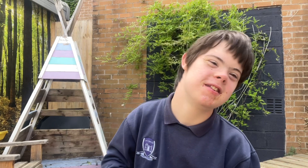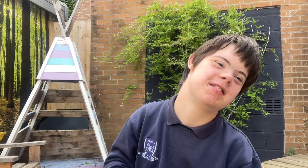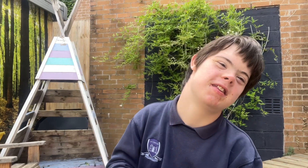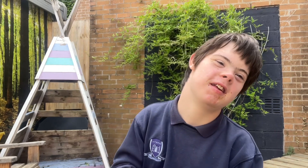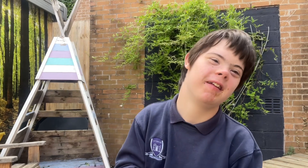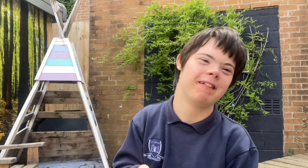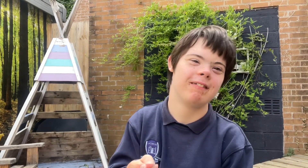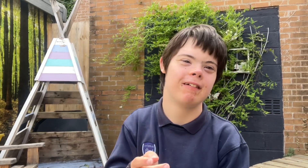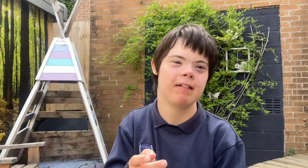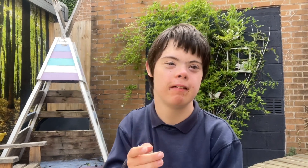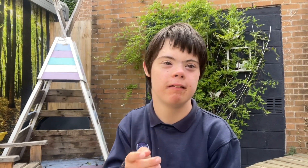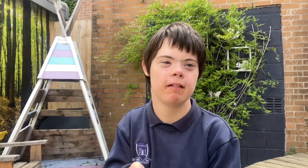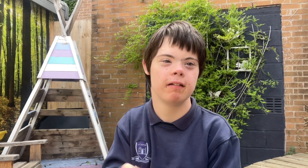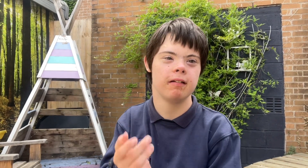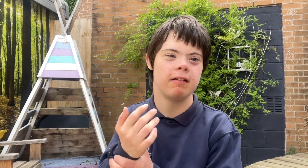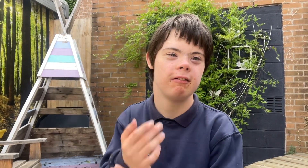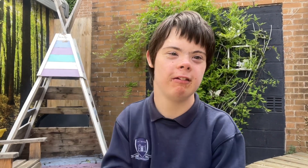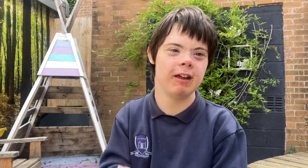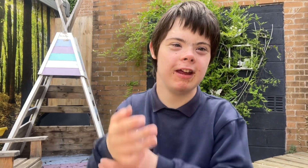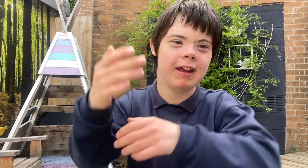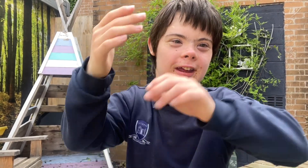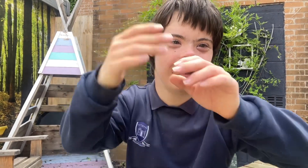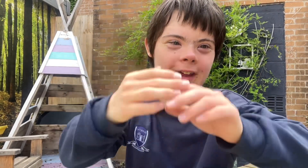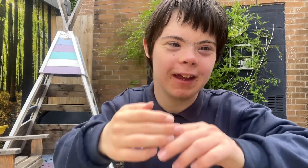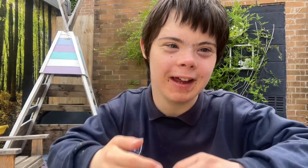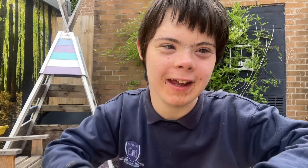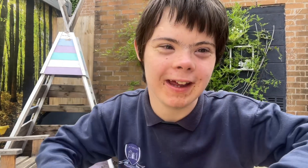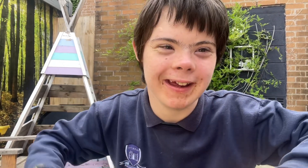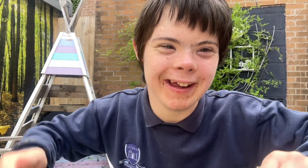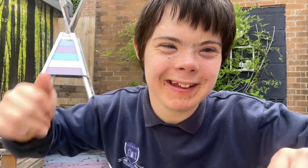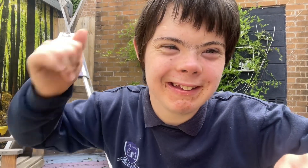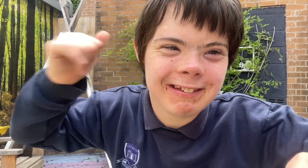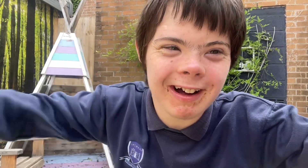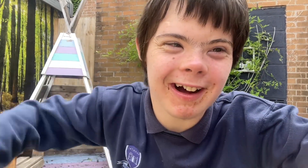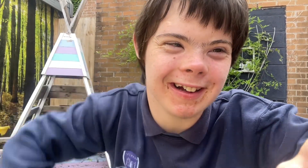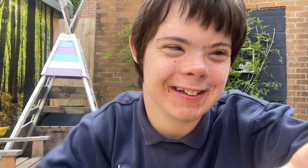Diwedd.